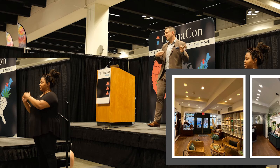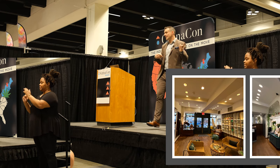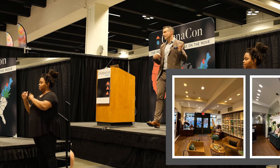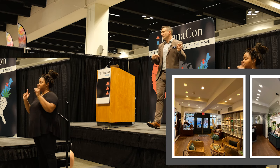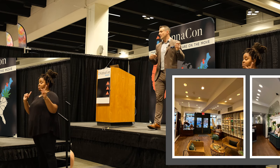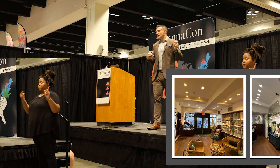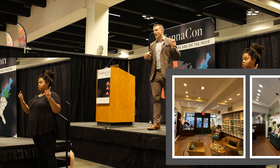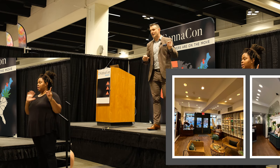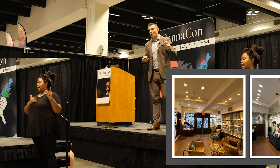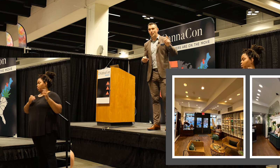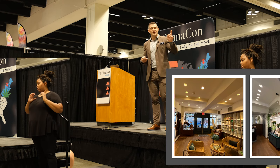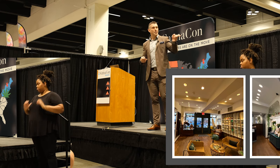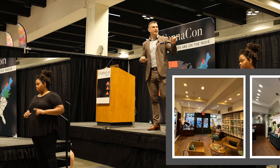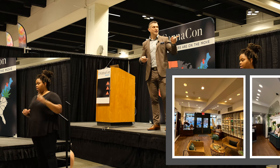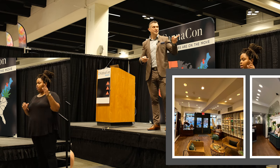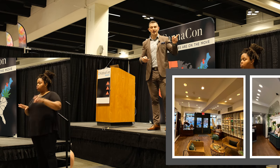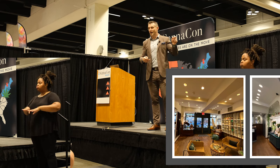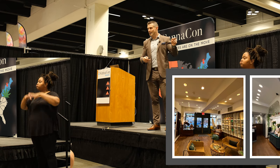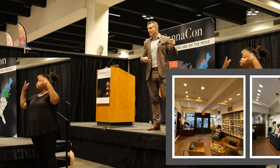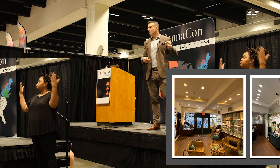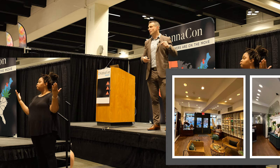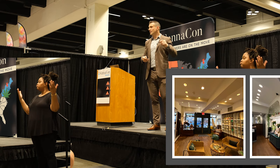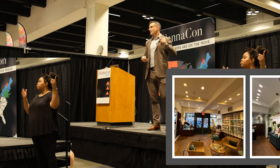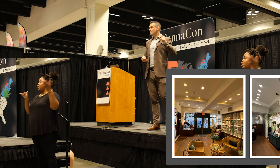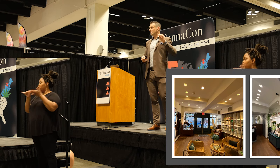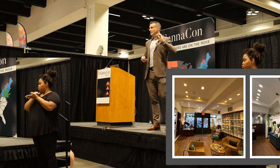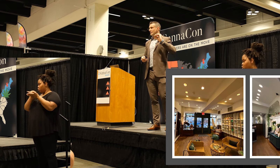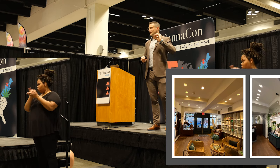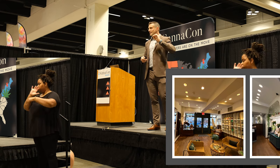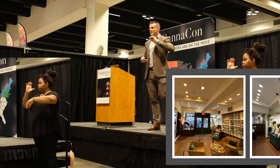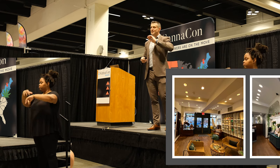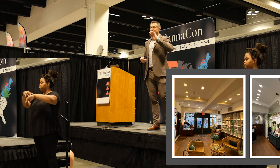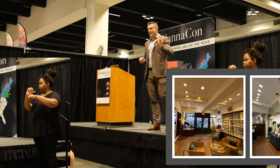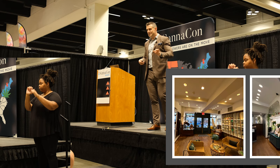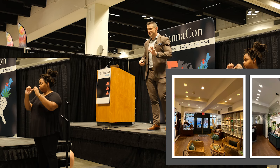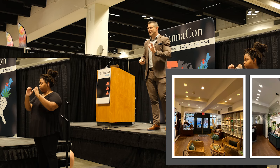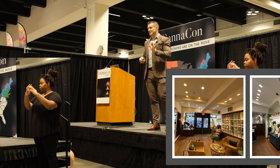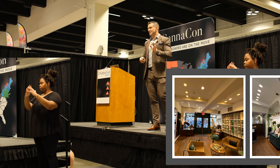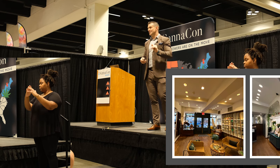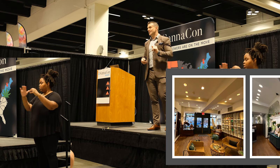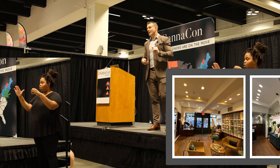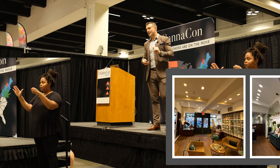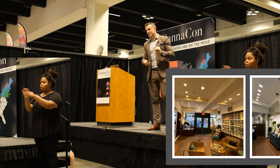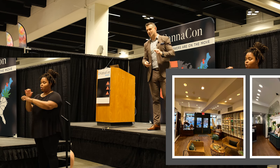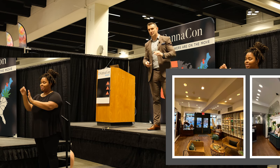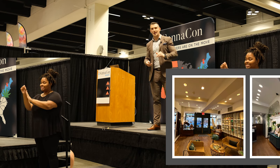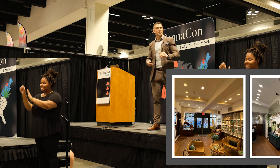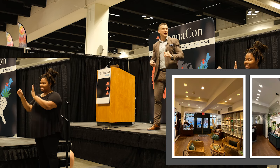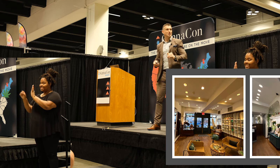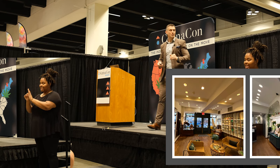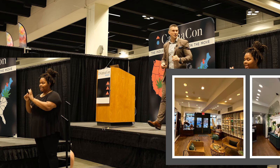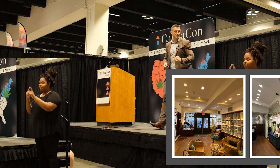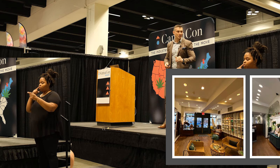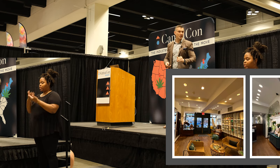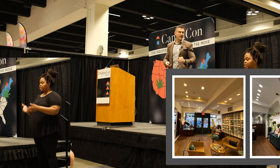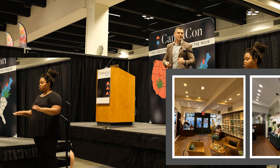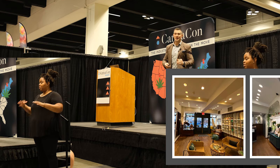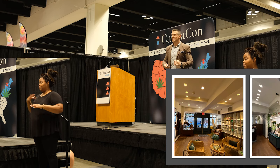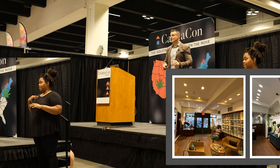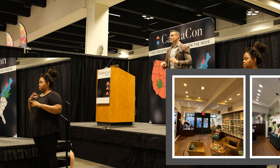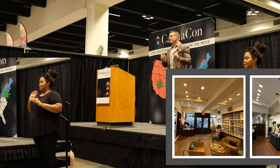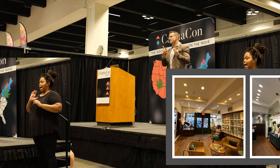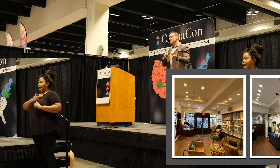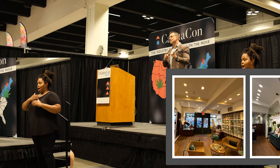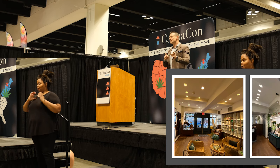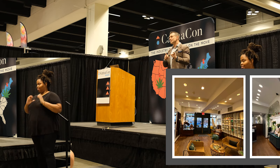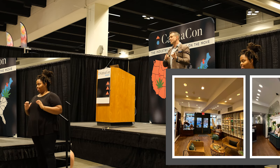our client, opened up in New York, the entire state, in the general application round. It was our client.